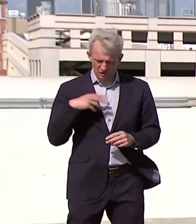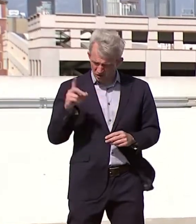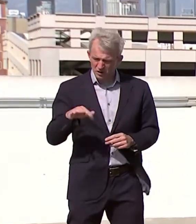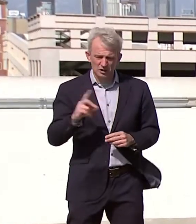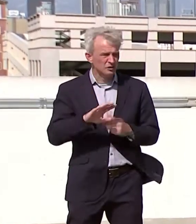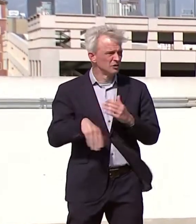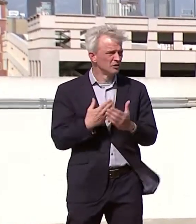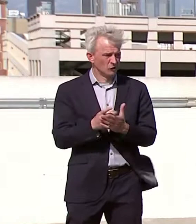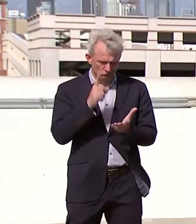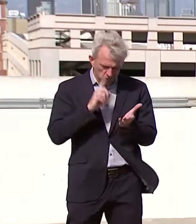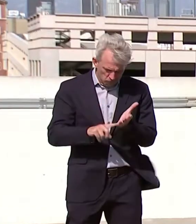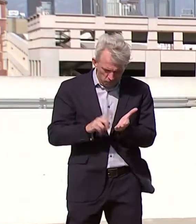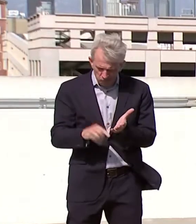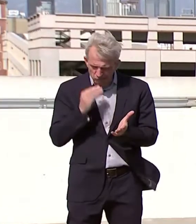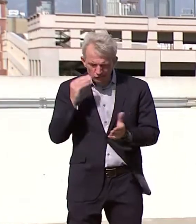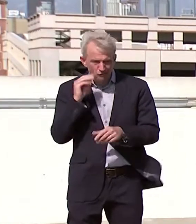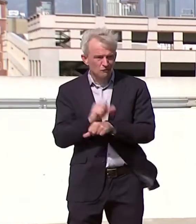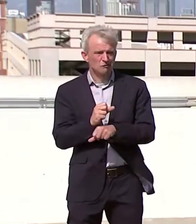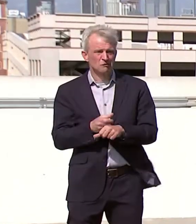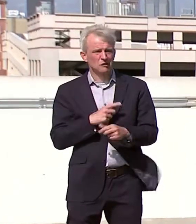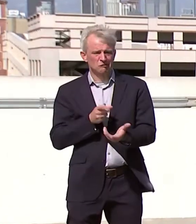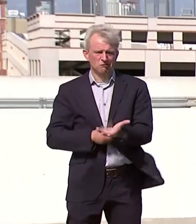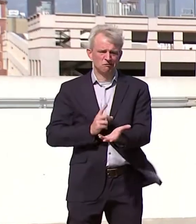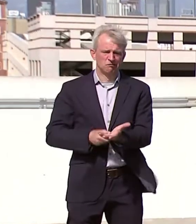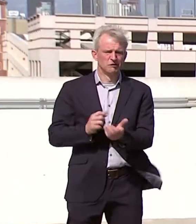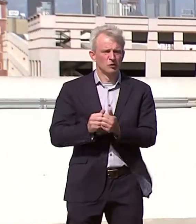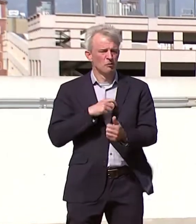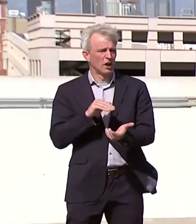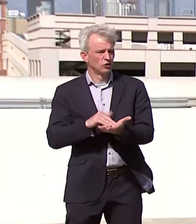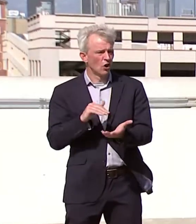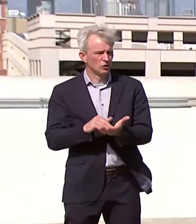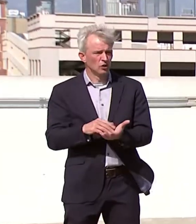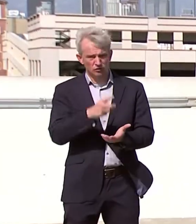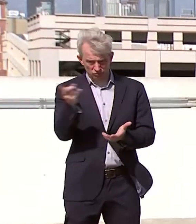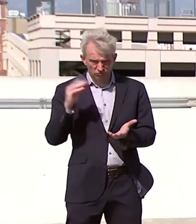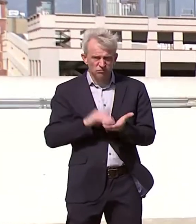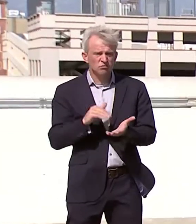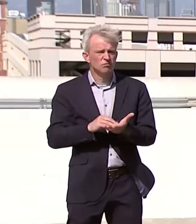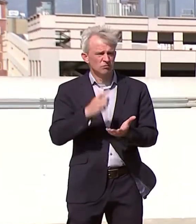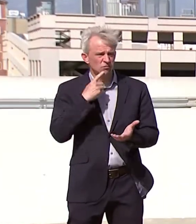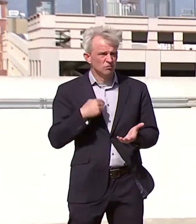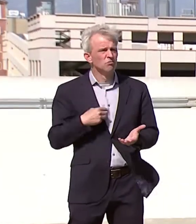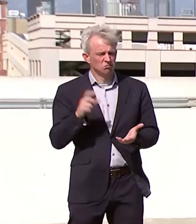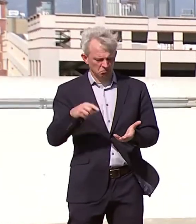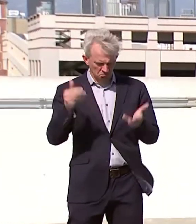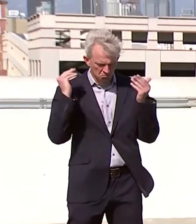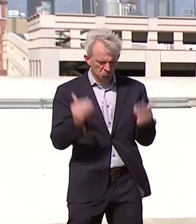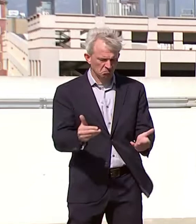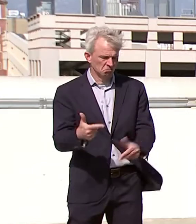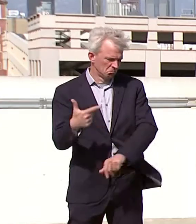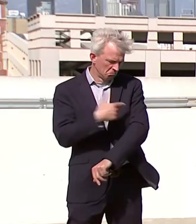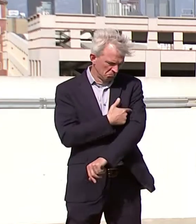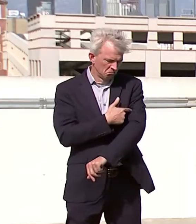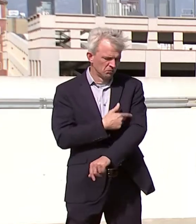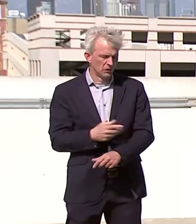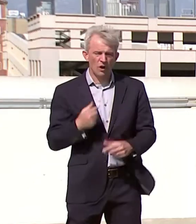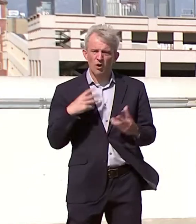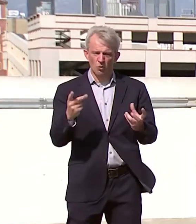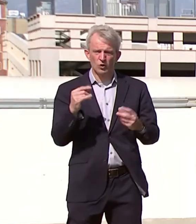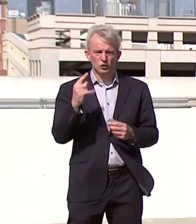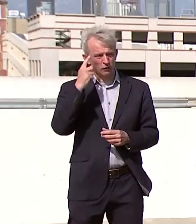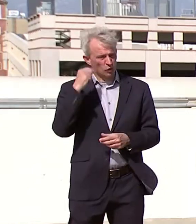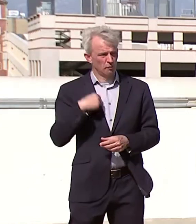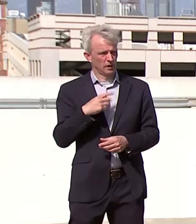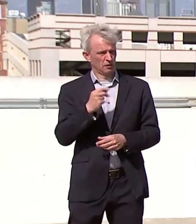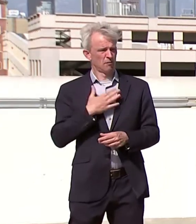and homework, and I consulted my doctors, and they said this is what I should be doing. And I want to do it for me, and I want to do it for my